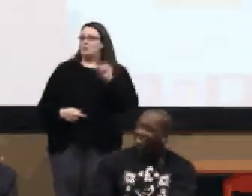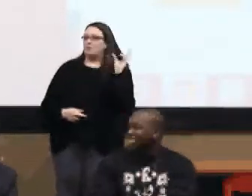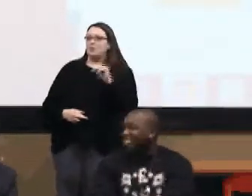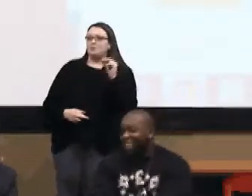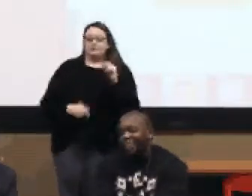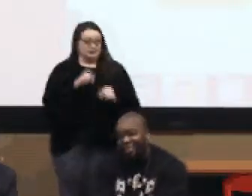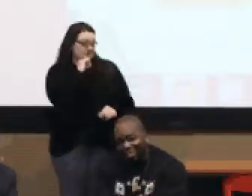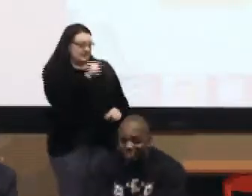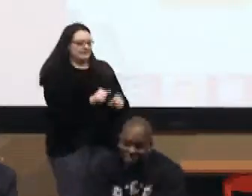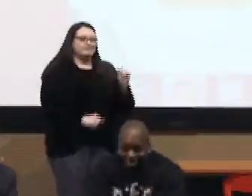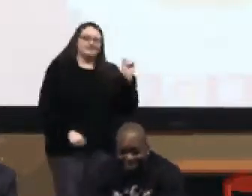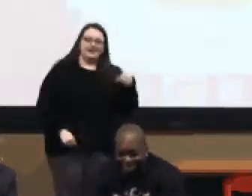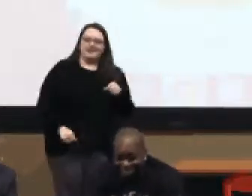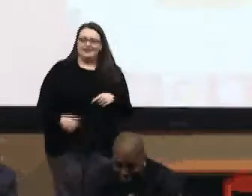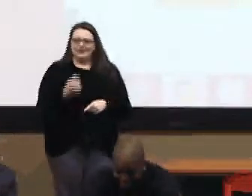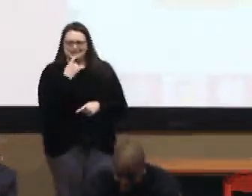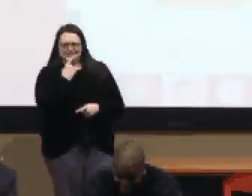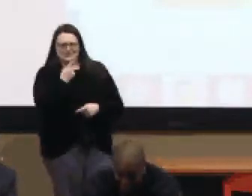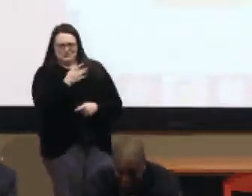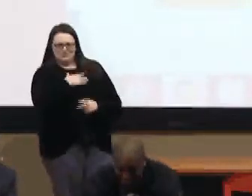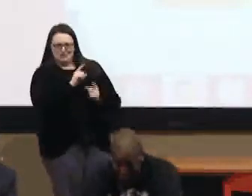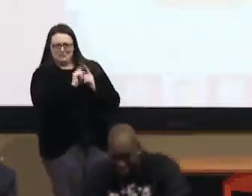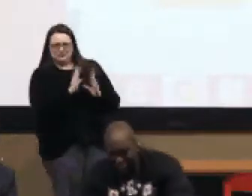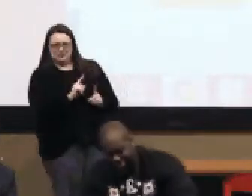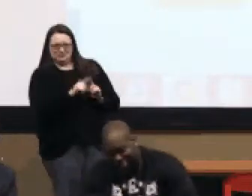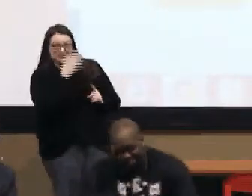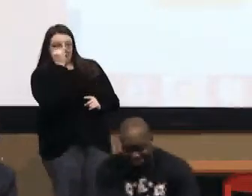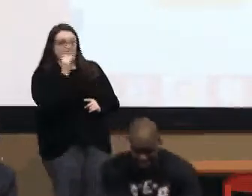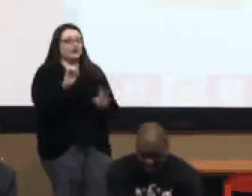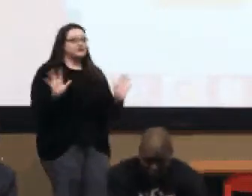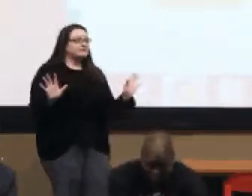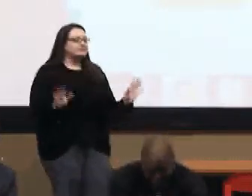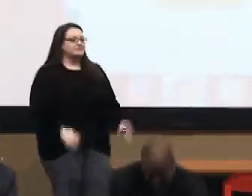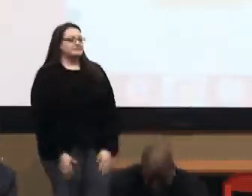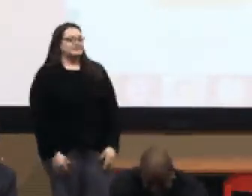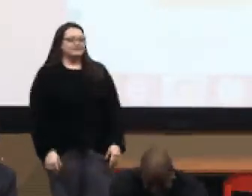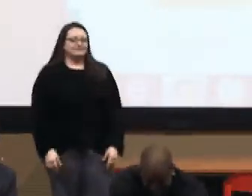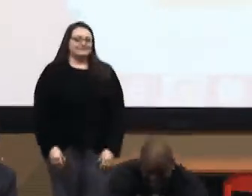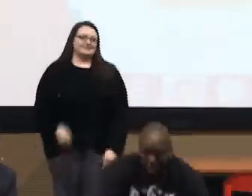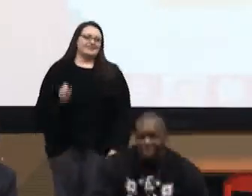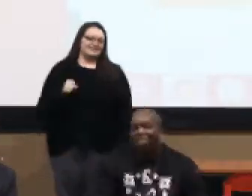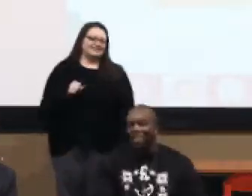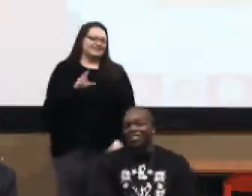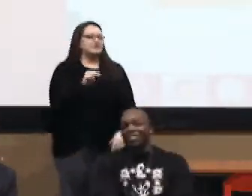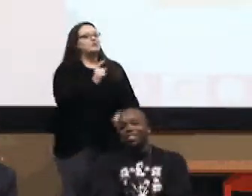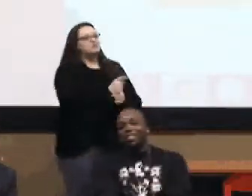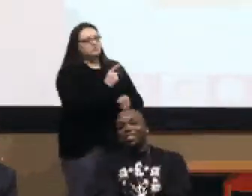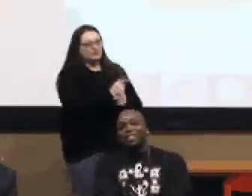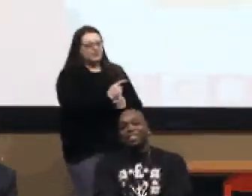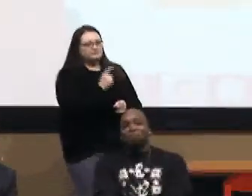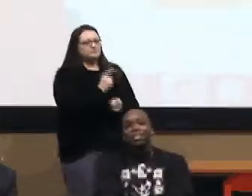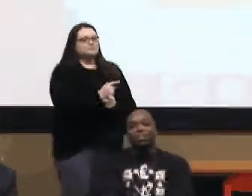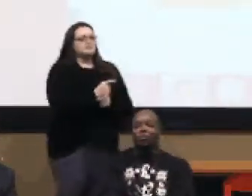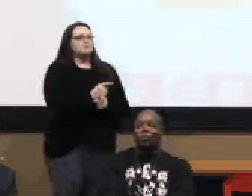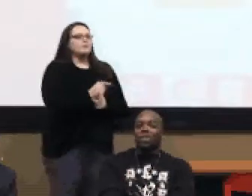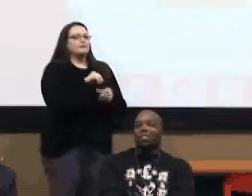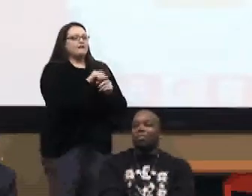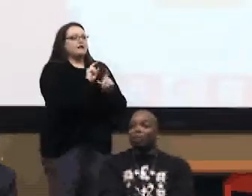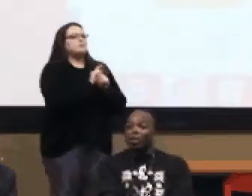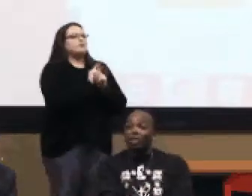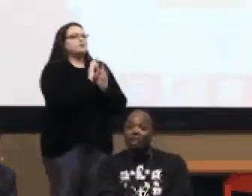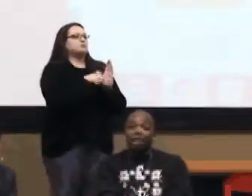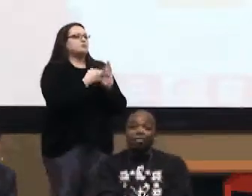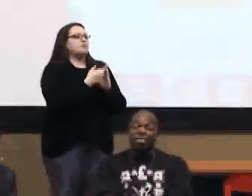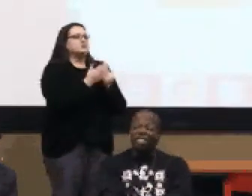you're not? I was going to say you were my mentor, but forget it. Yeah. No, you're right. You're in a mentor role whether